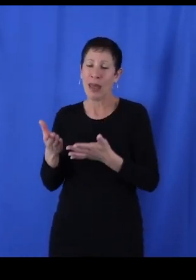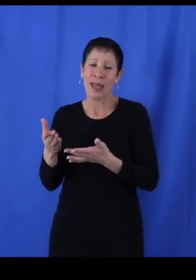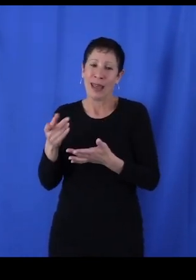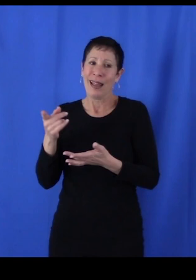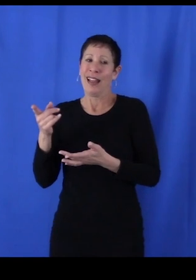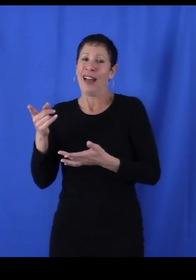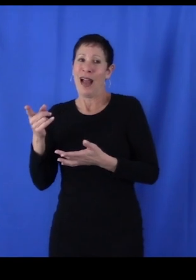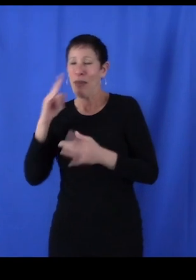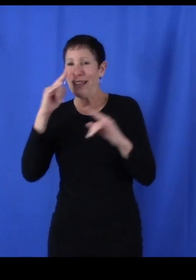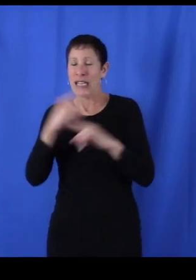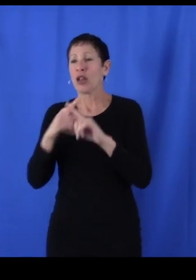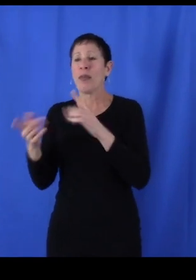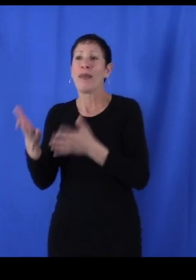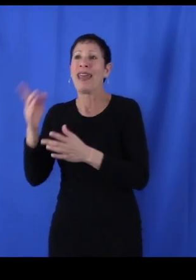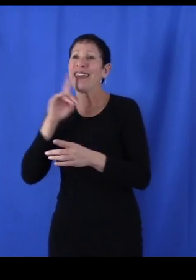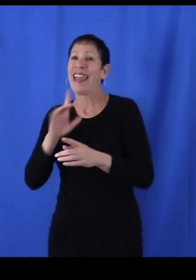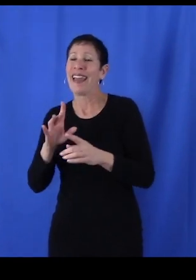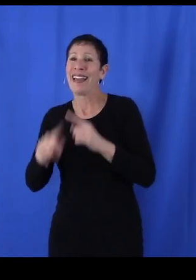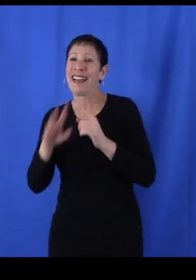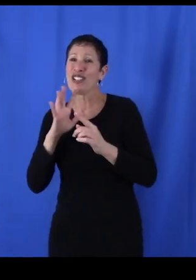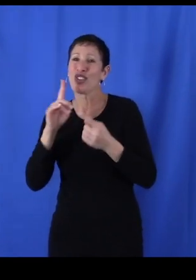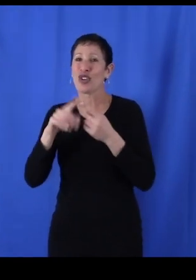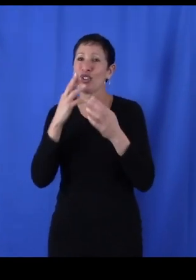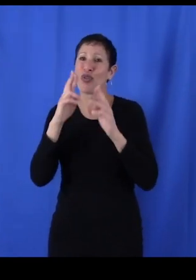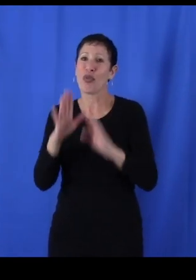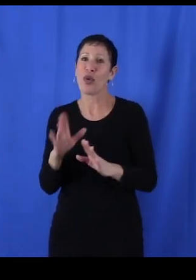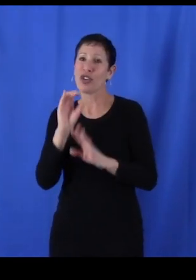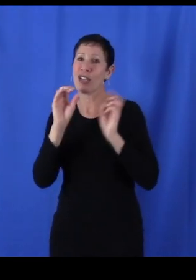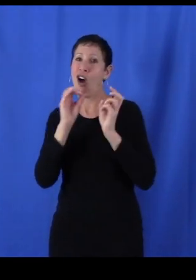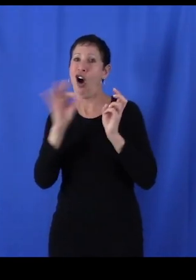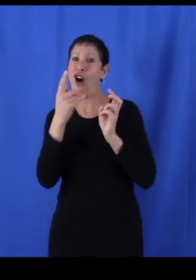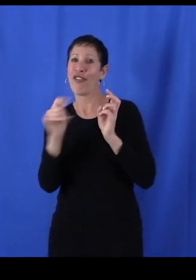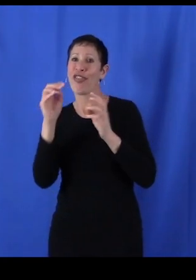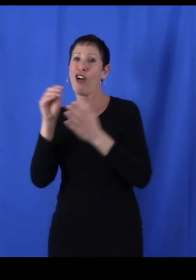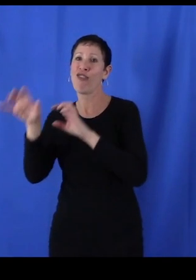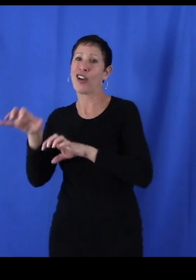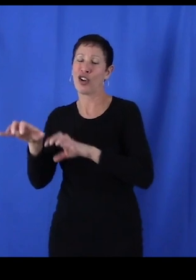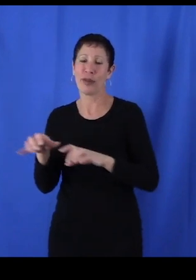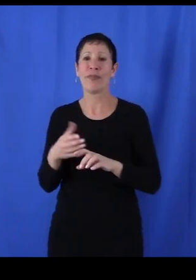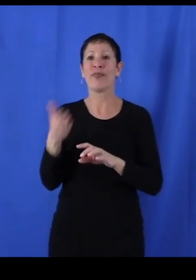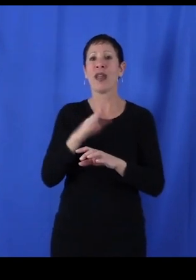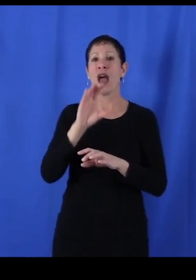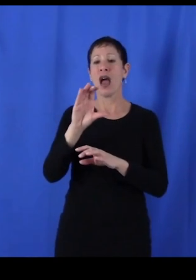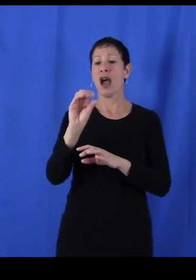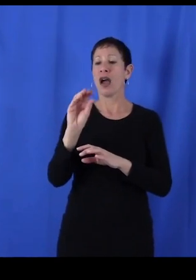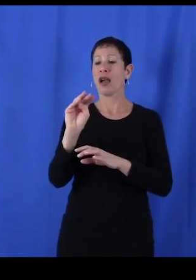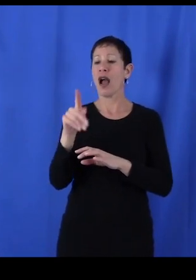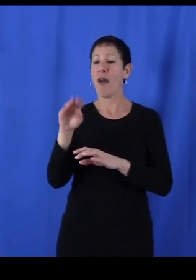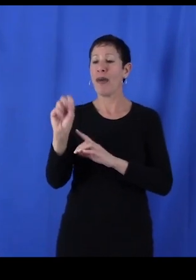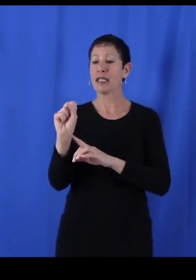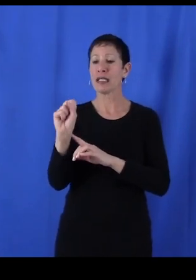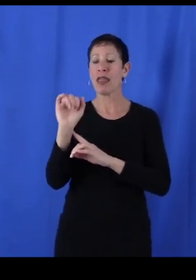probably that they can't yet speak to reporters off the record. Right? Compass was sold